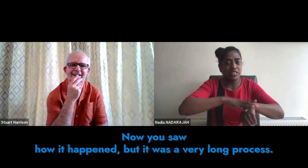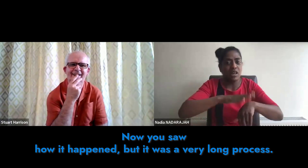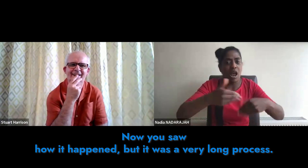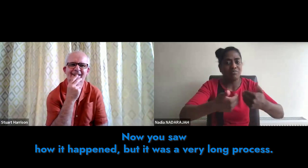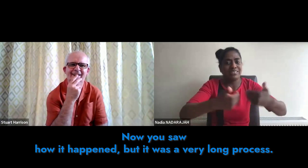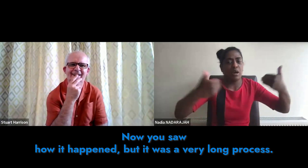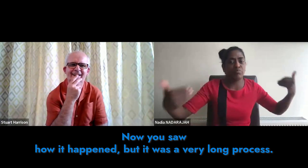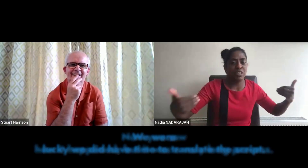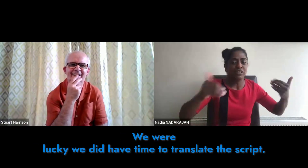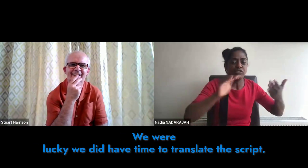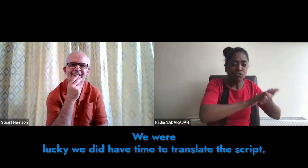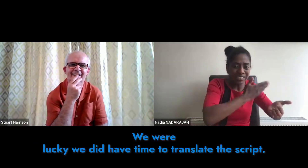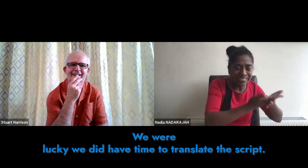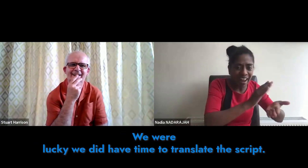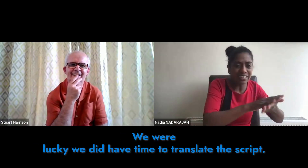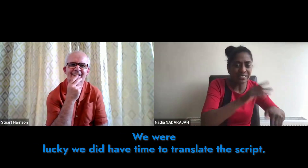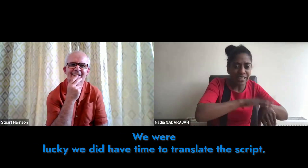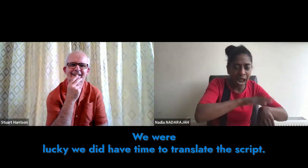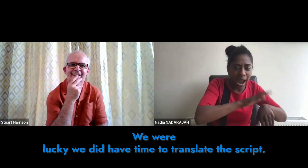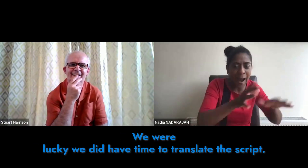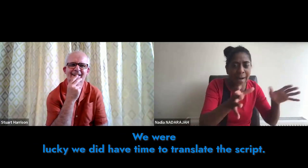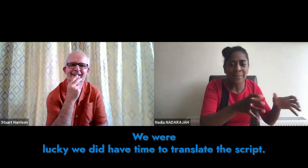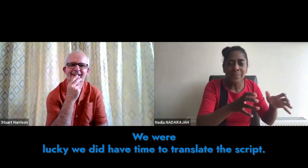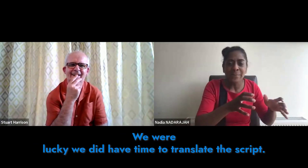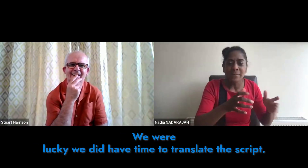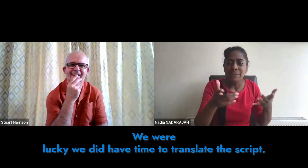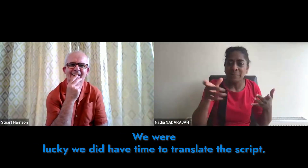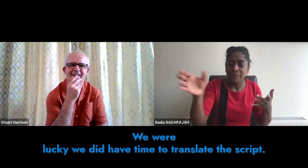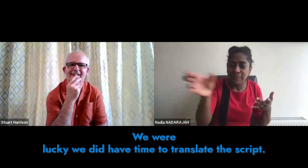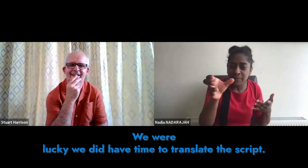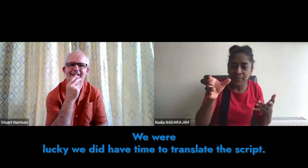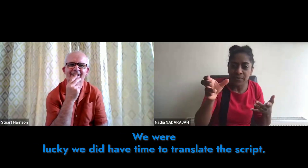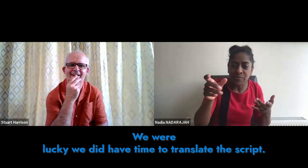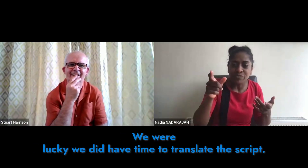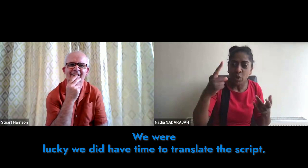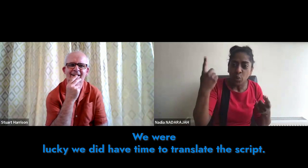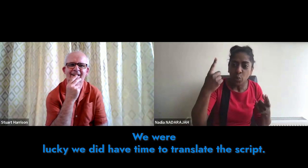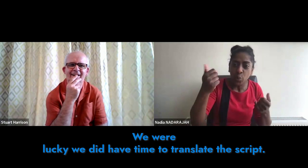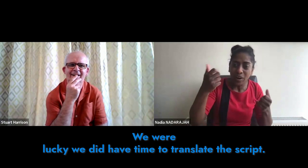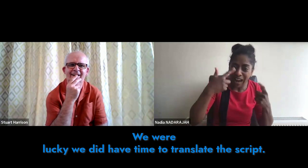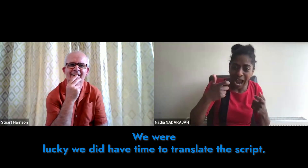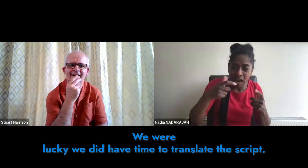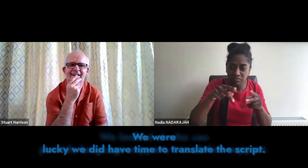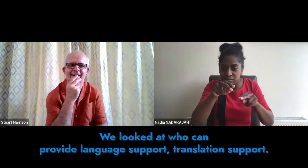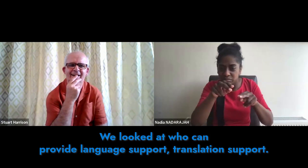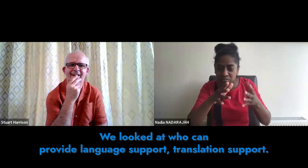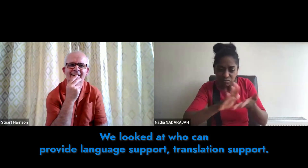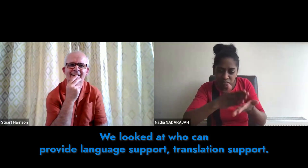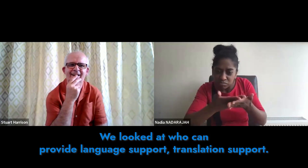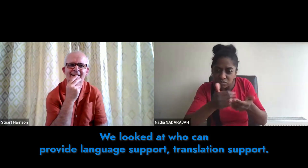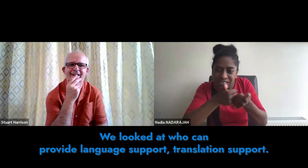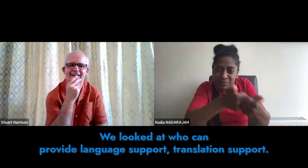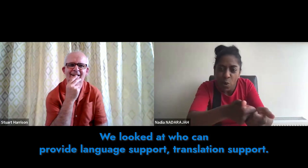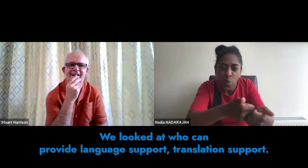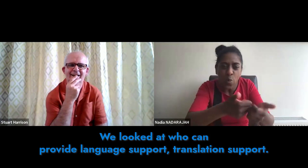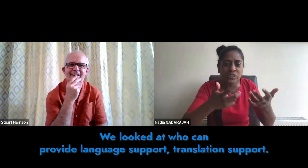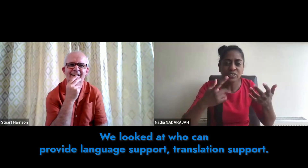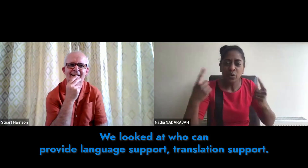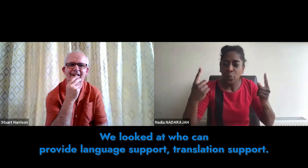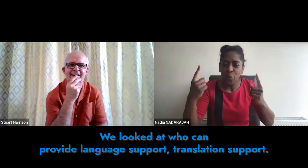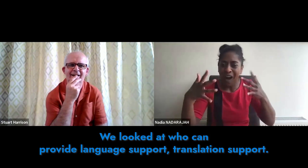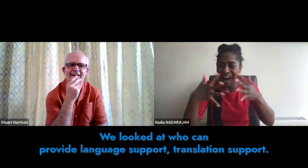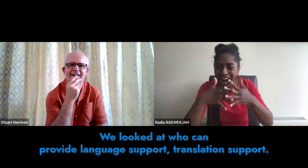very long process. We did have time to translate the script. We looked at